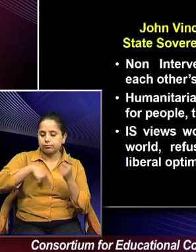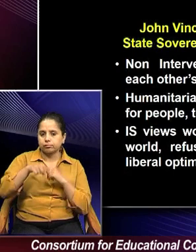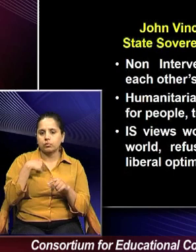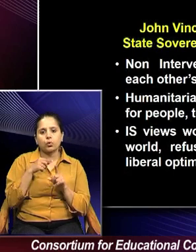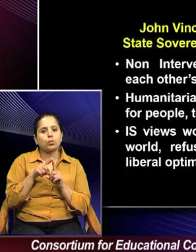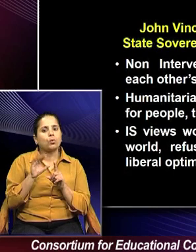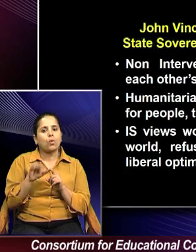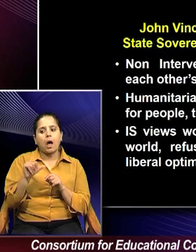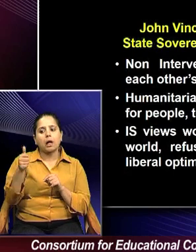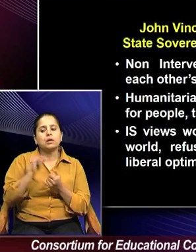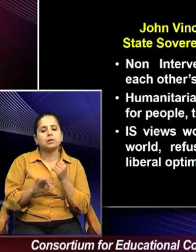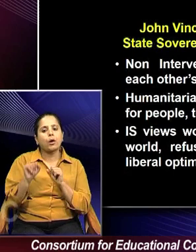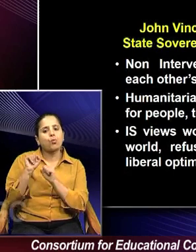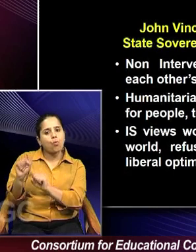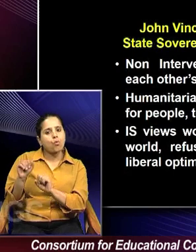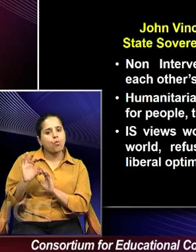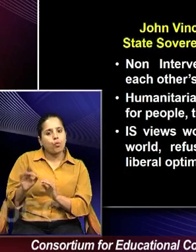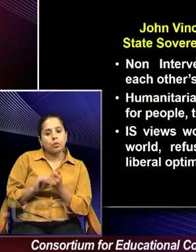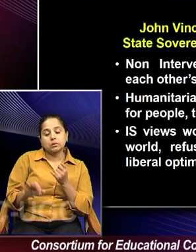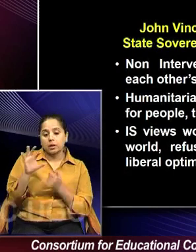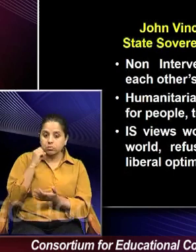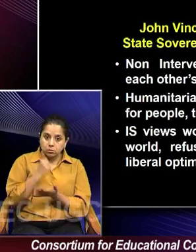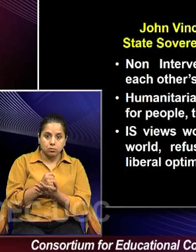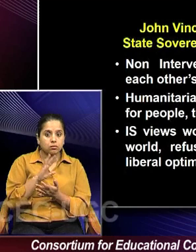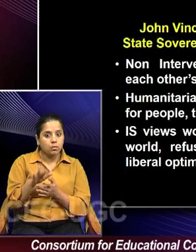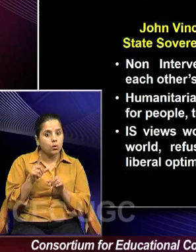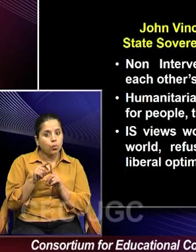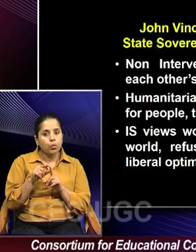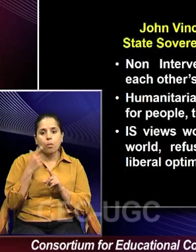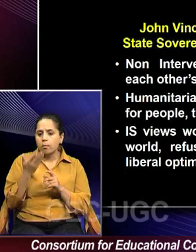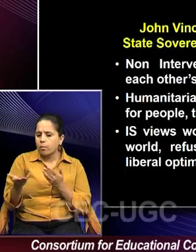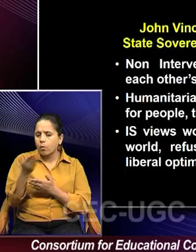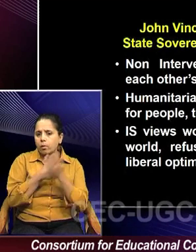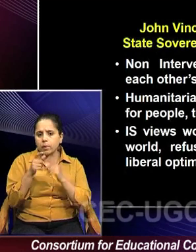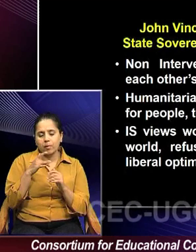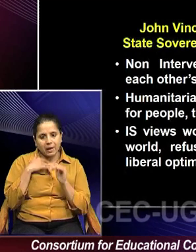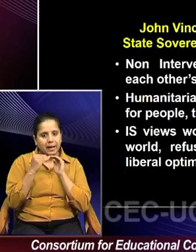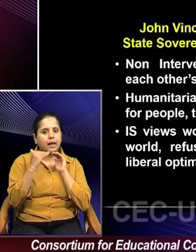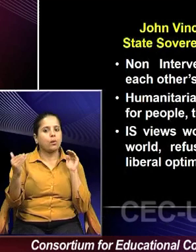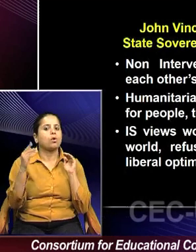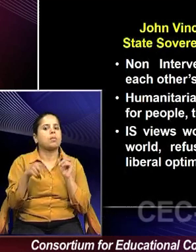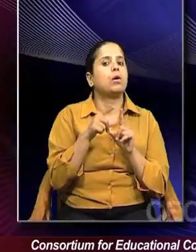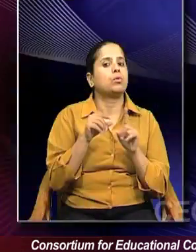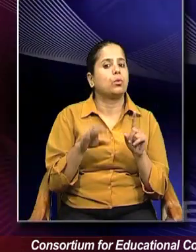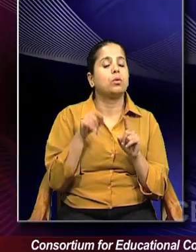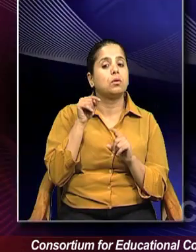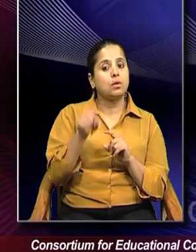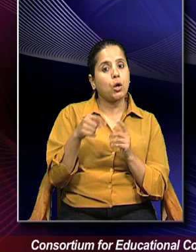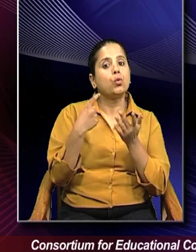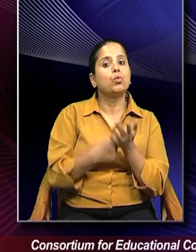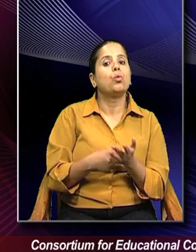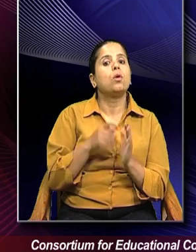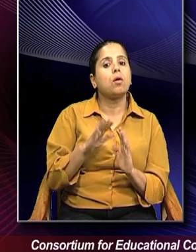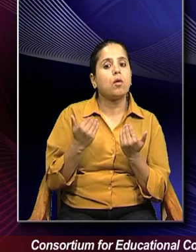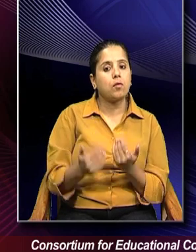matter of other states, that states should treat each other as equals. So, that is the principle